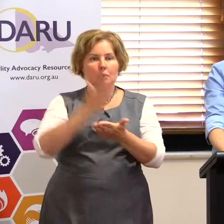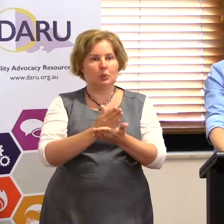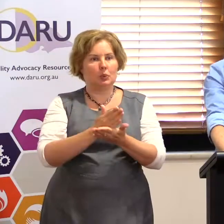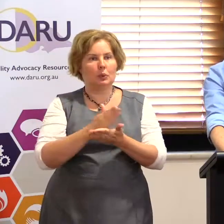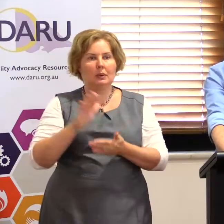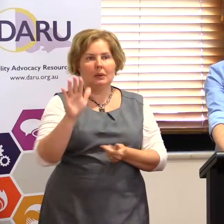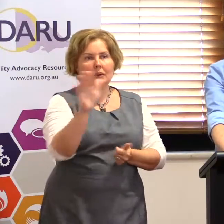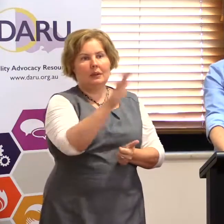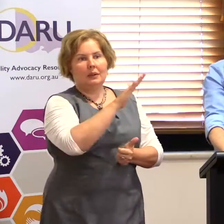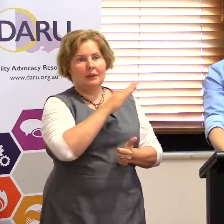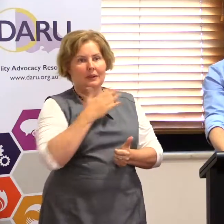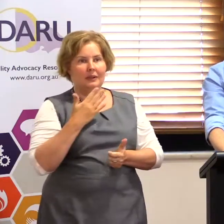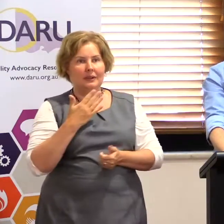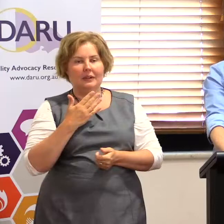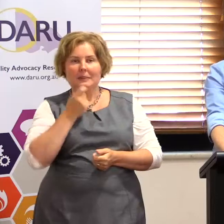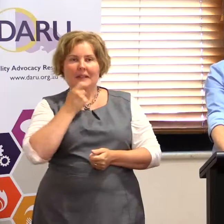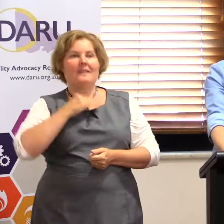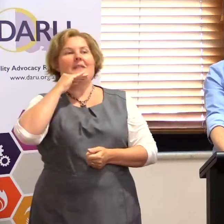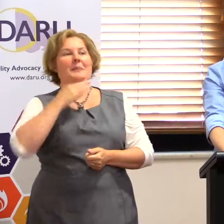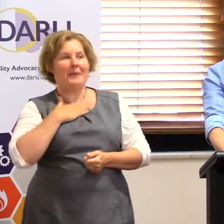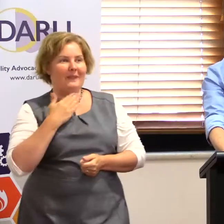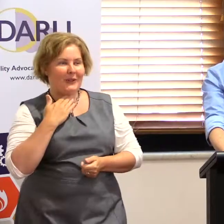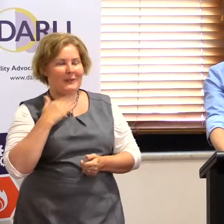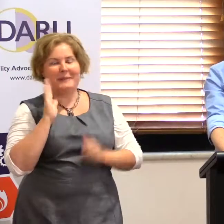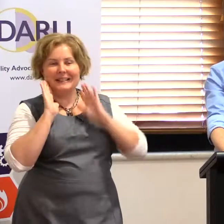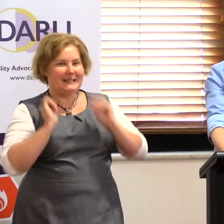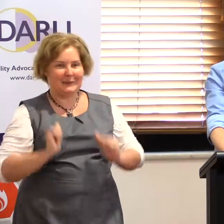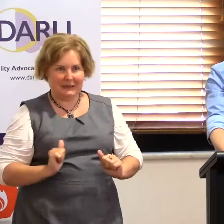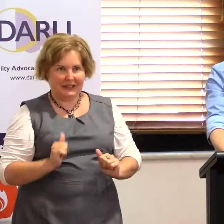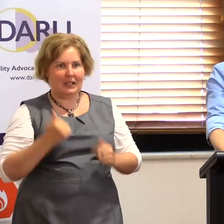I'm sure right now you're all fed up with my voice. But anyway,